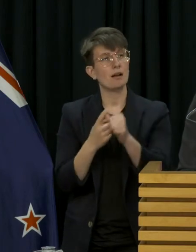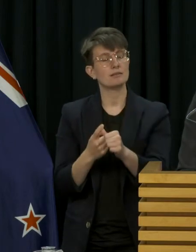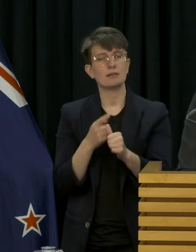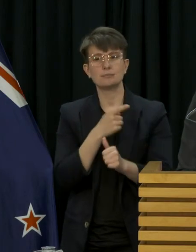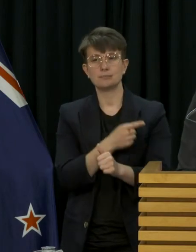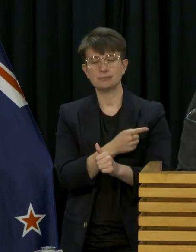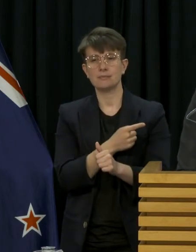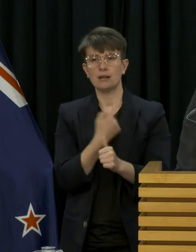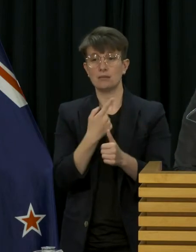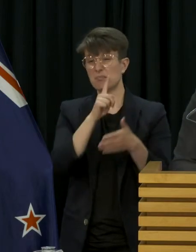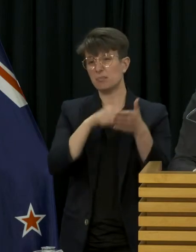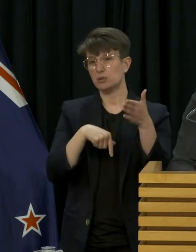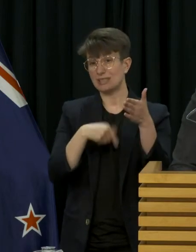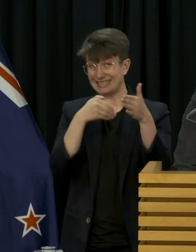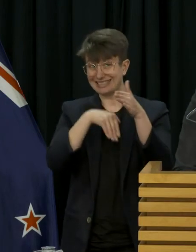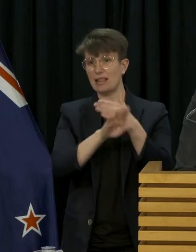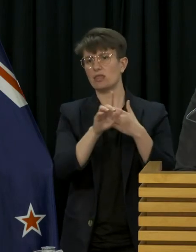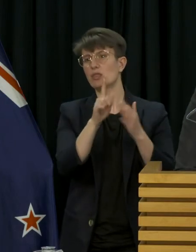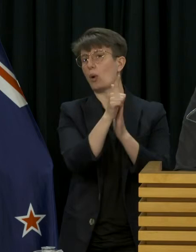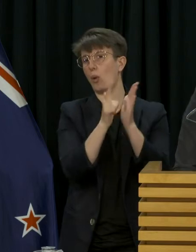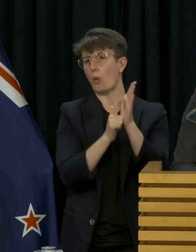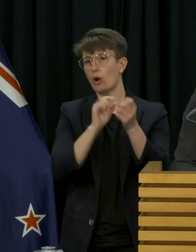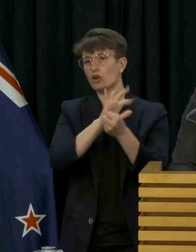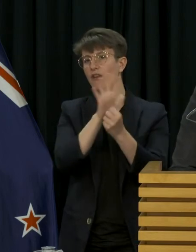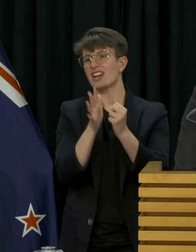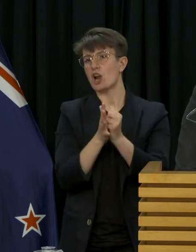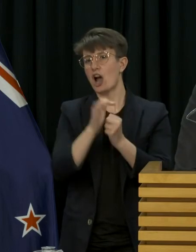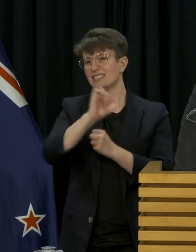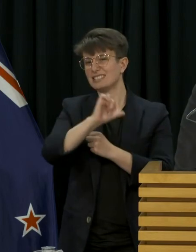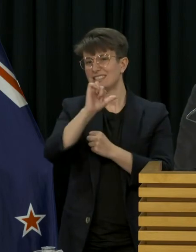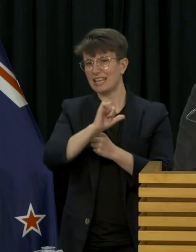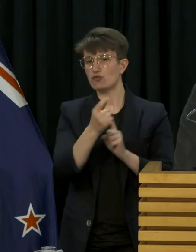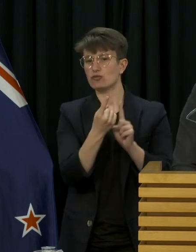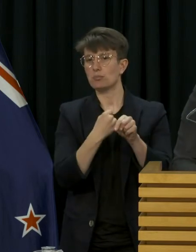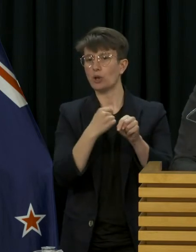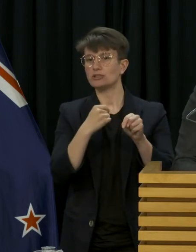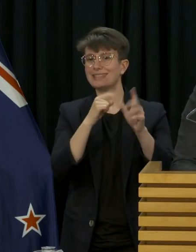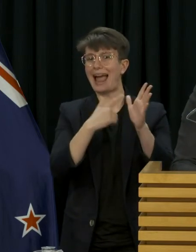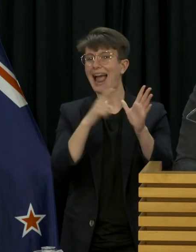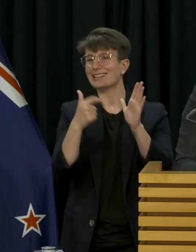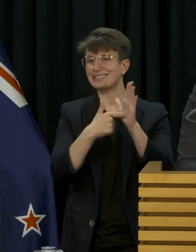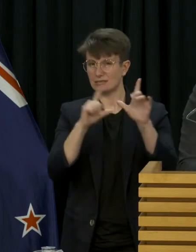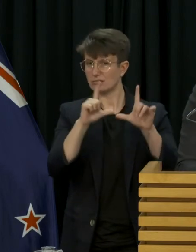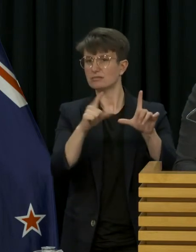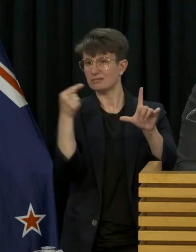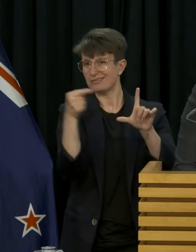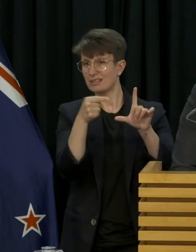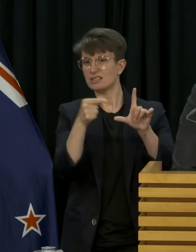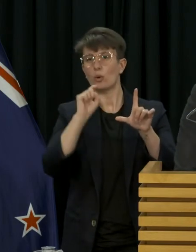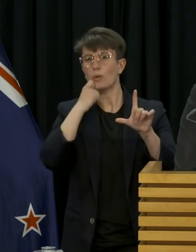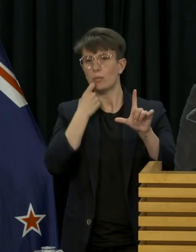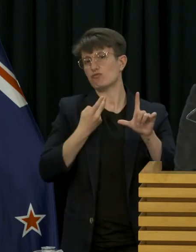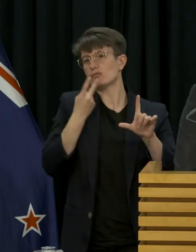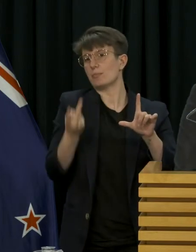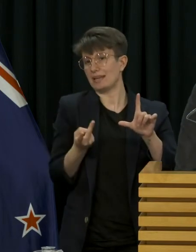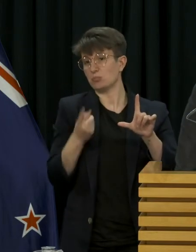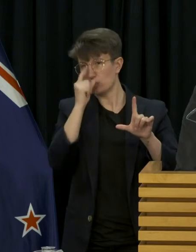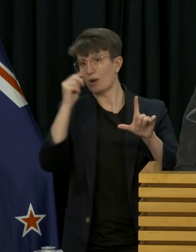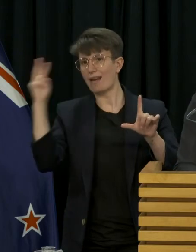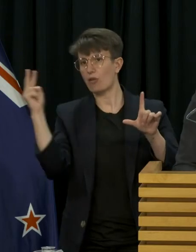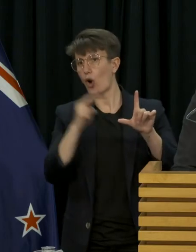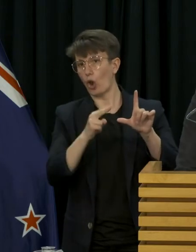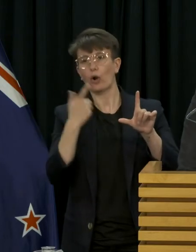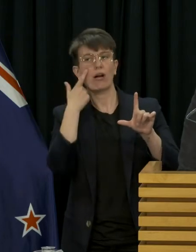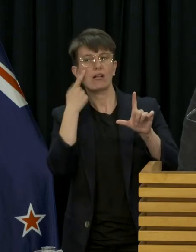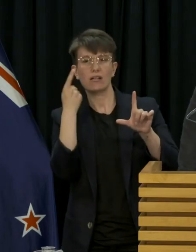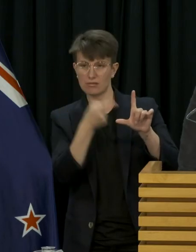COVID-19 Response Act, we'll put those in the, we'll restate those in the order. They're in the Act, they're in the, so you can go back and you can see that it's